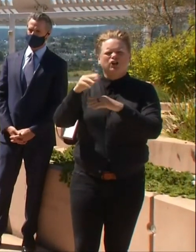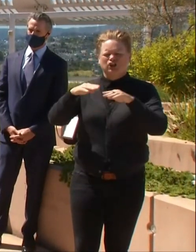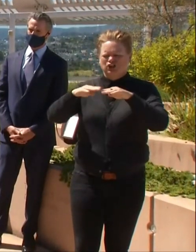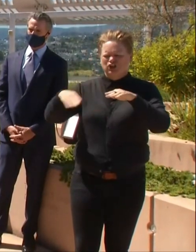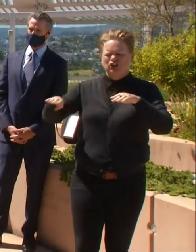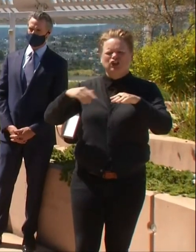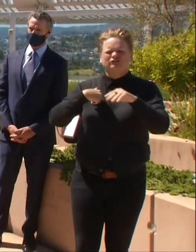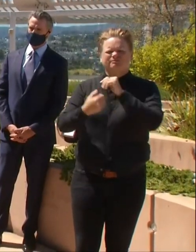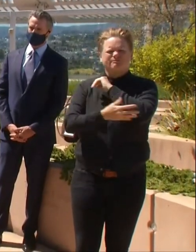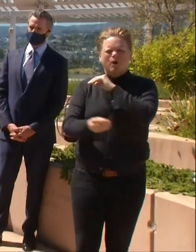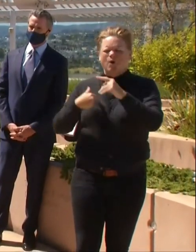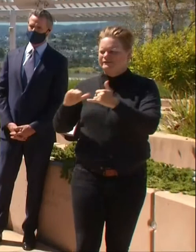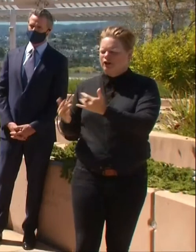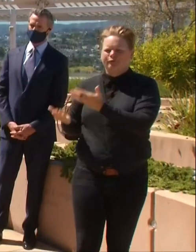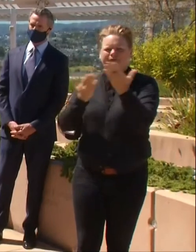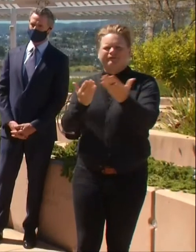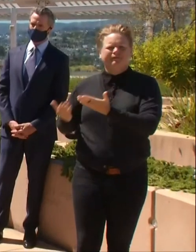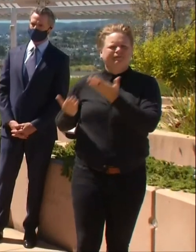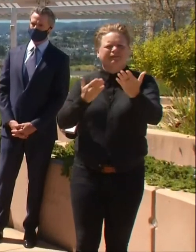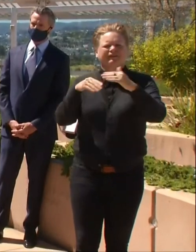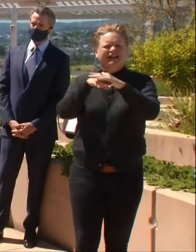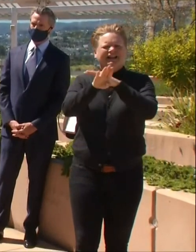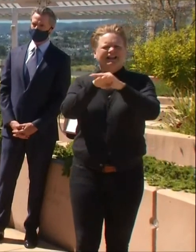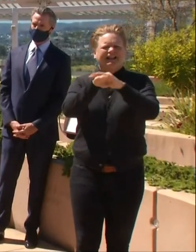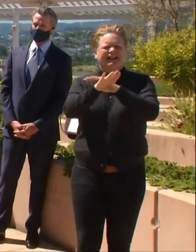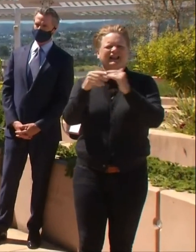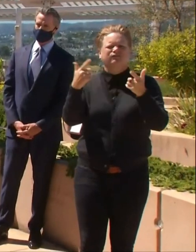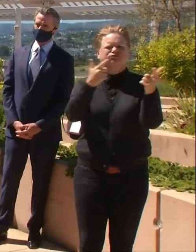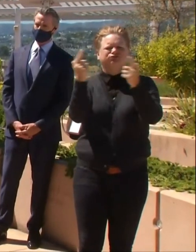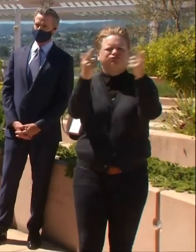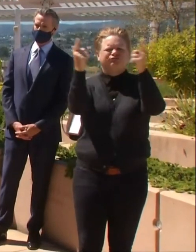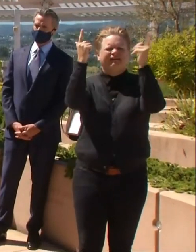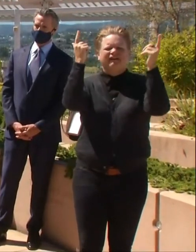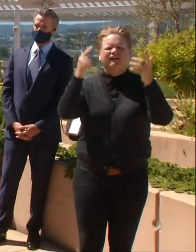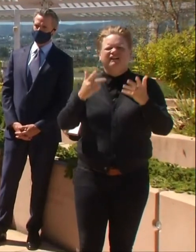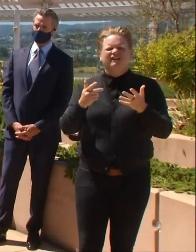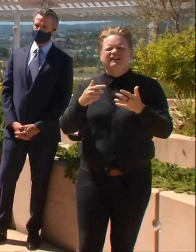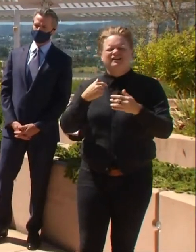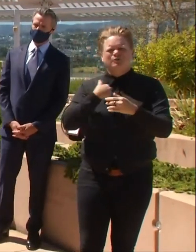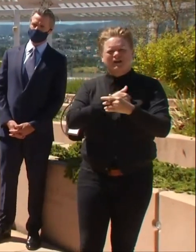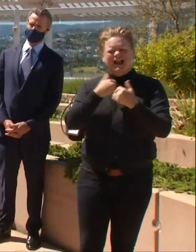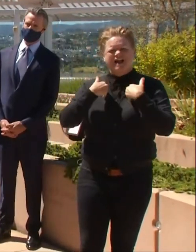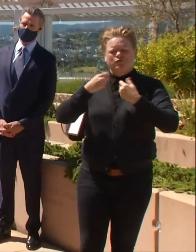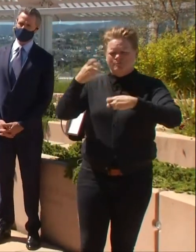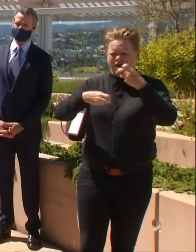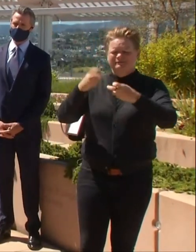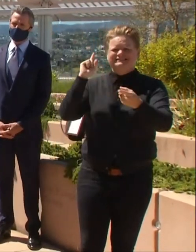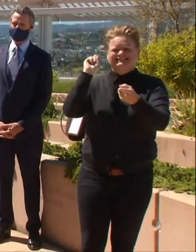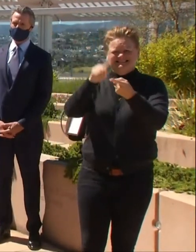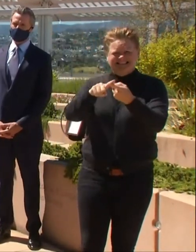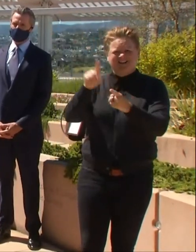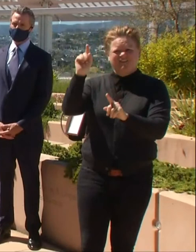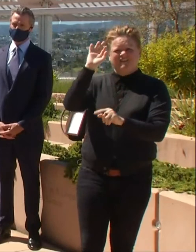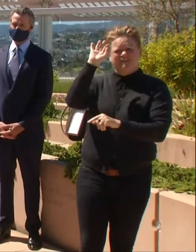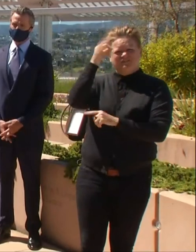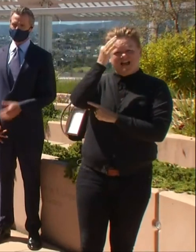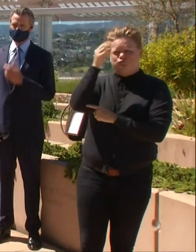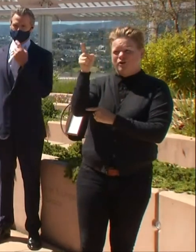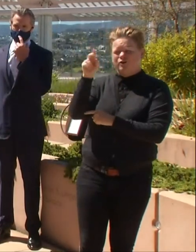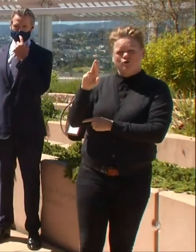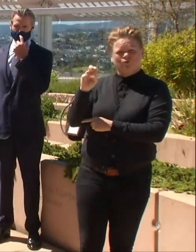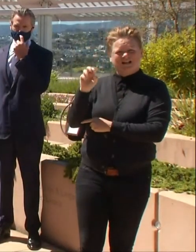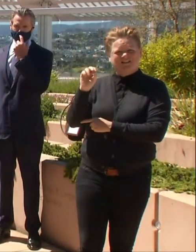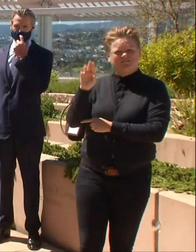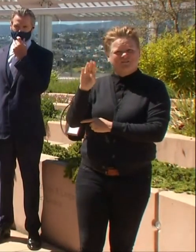have some problems until we have comprehensive federal reform. And what California is doing in the interim is our best